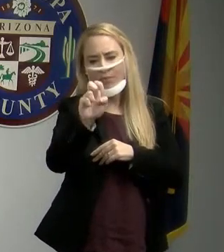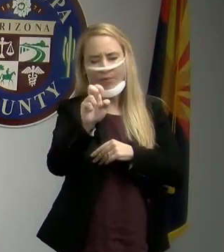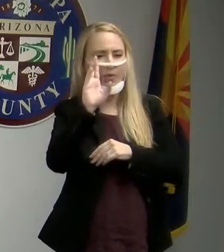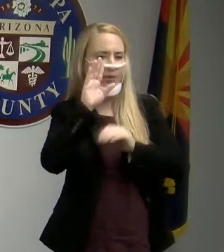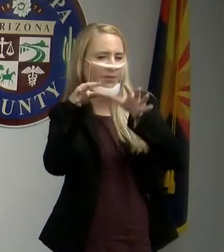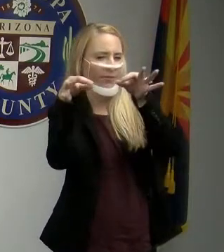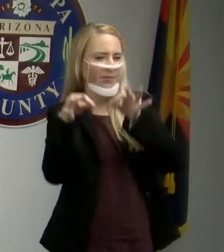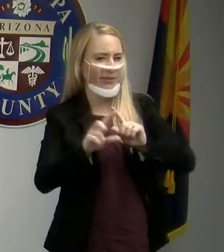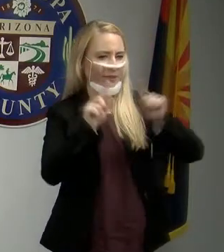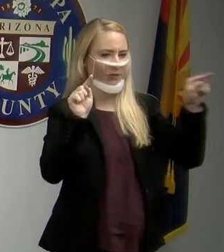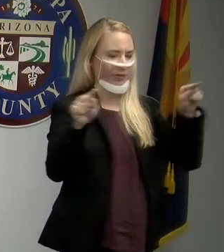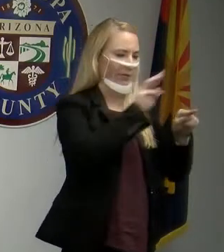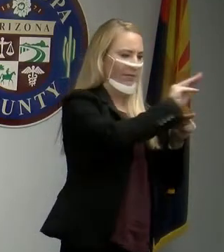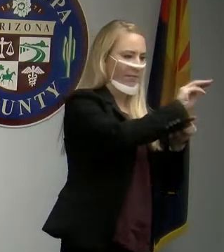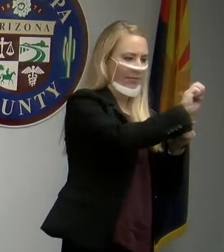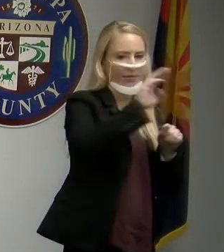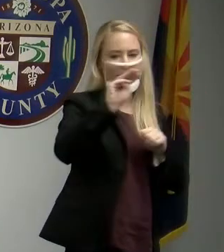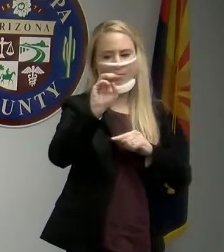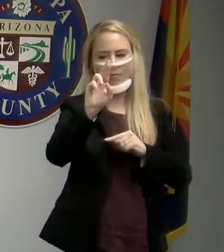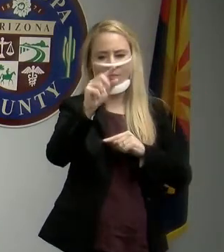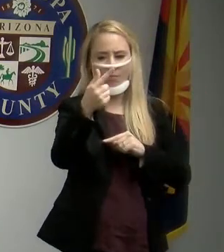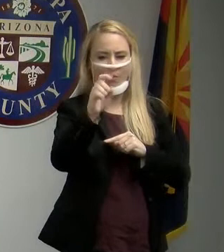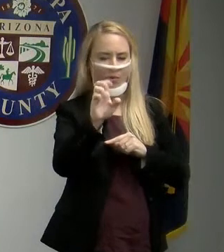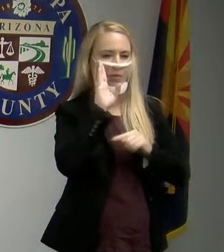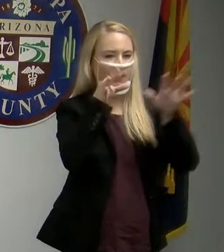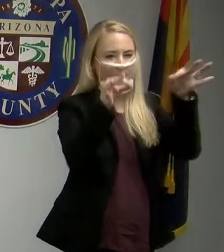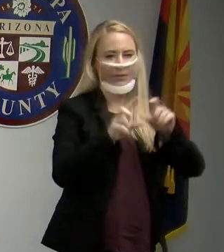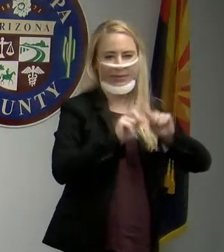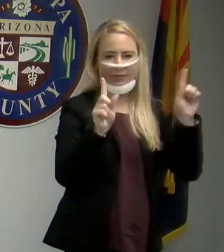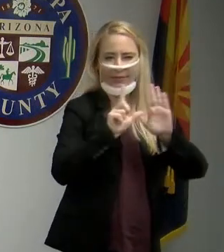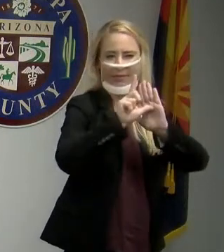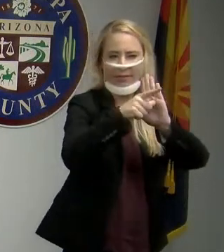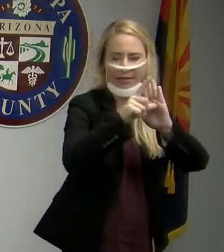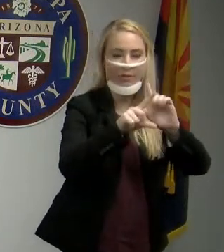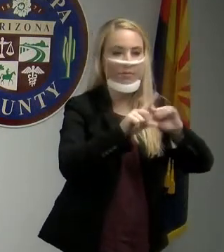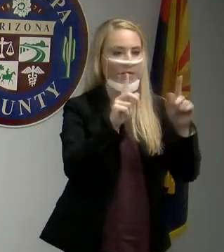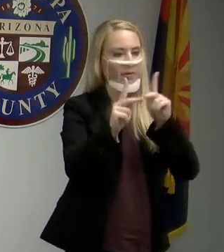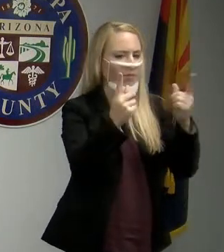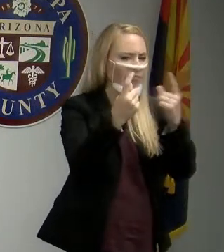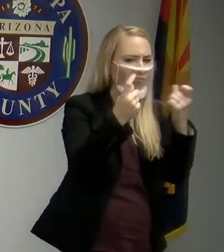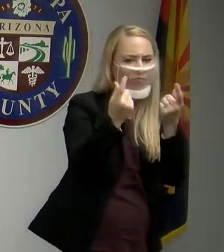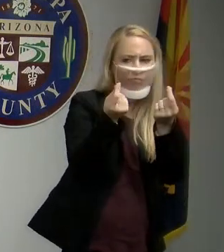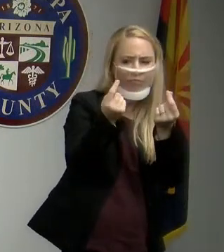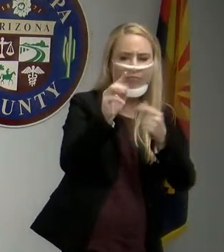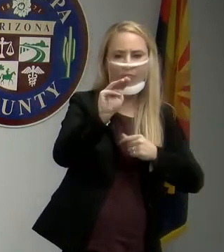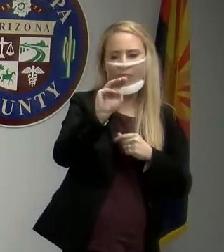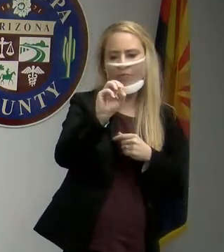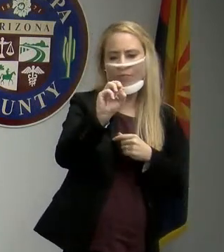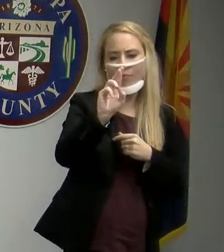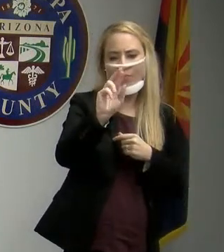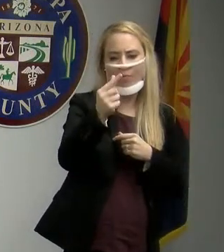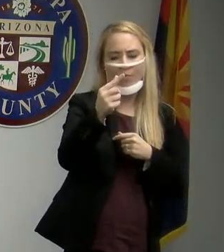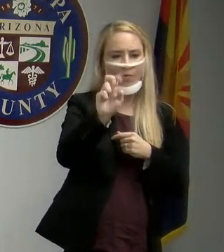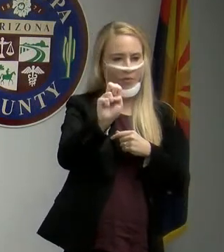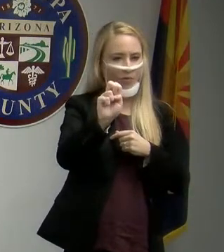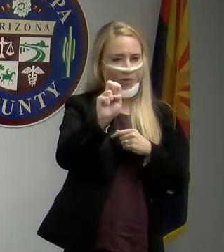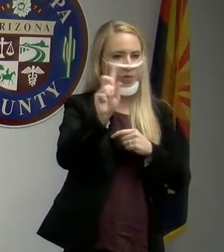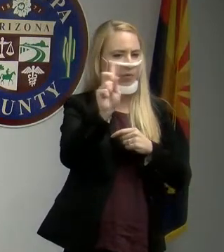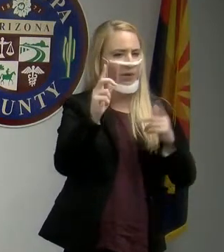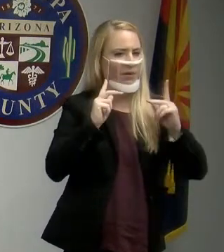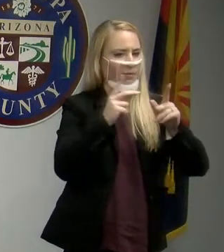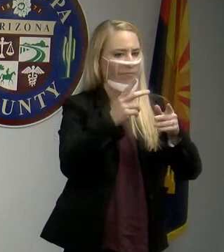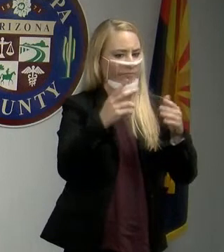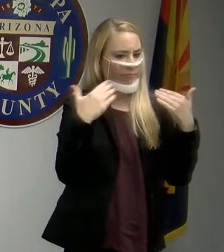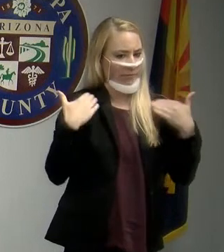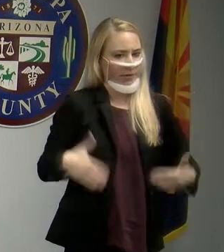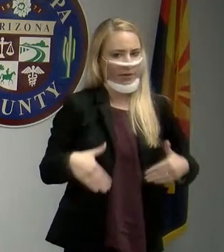second. But we have received a lot of questions about quote-unquote morgue capacity. And so we want to be able to answer some of those today, talk a